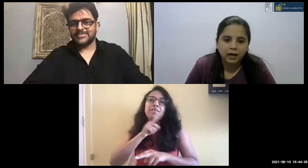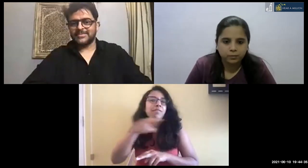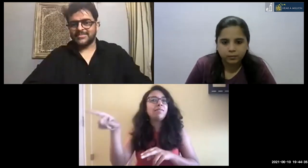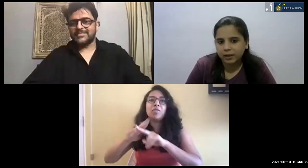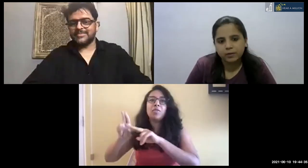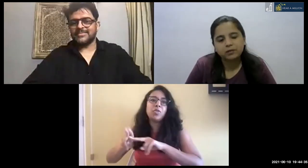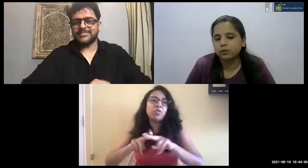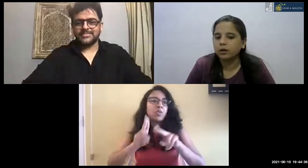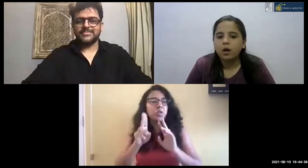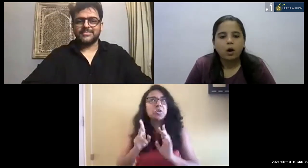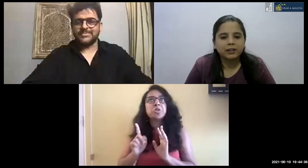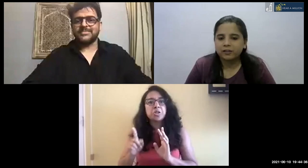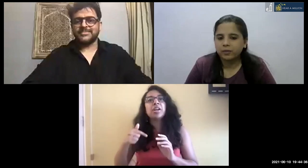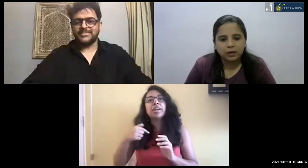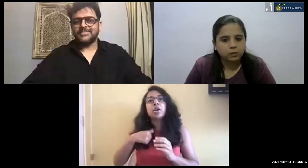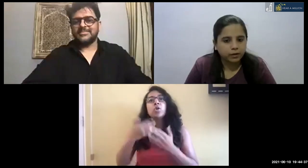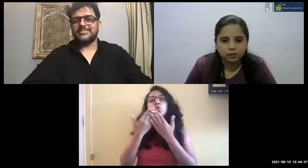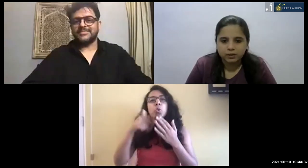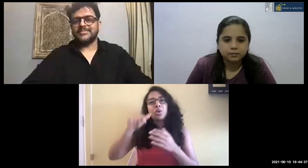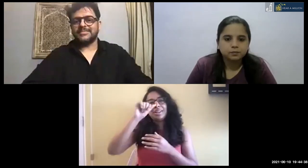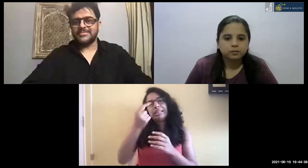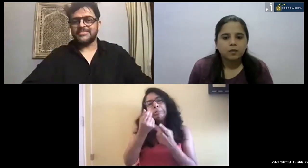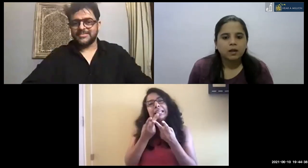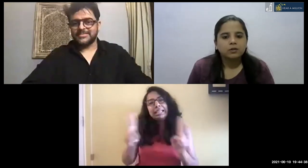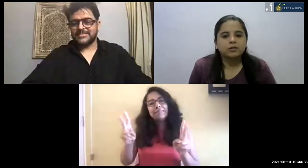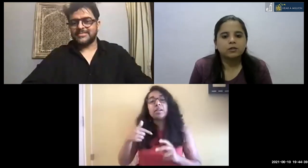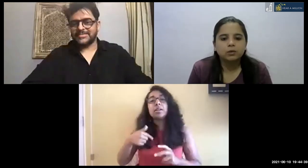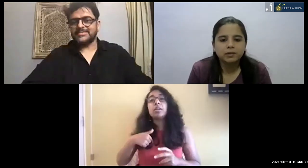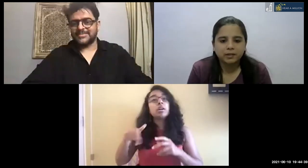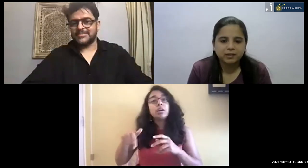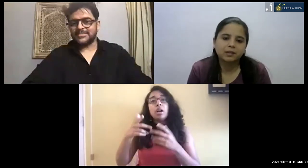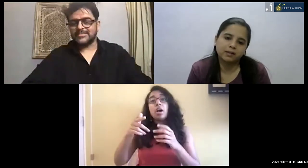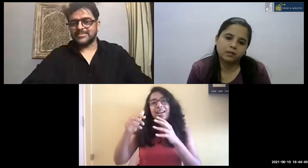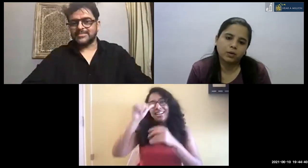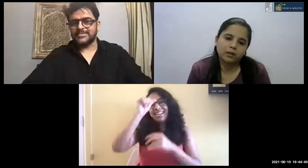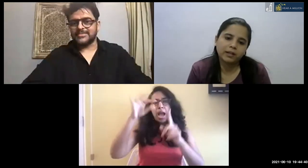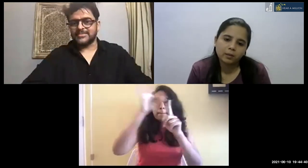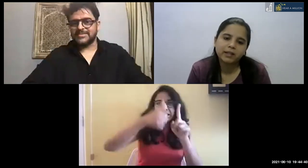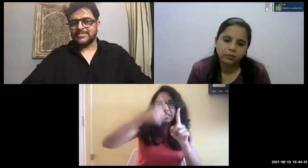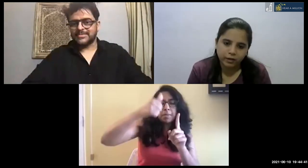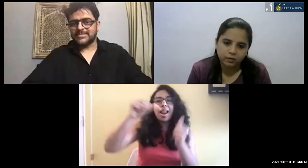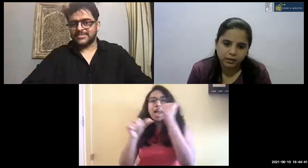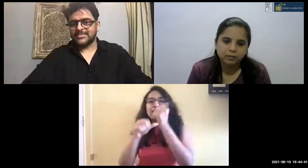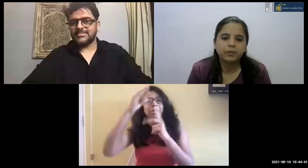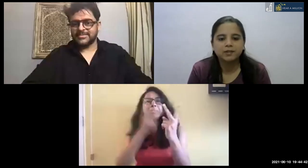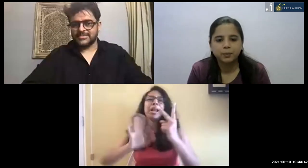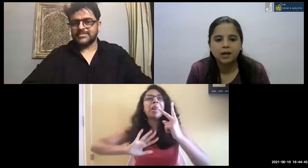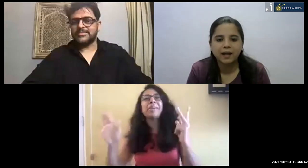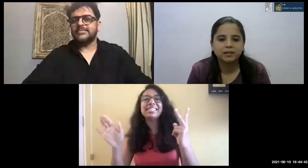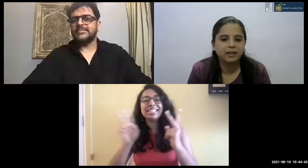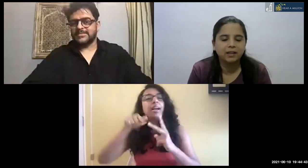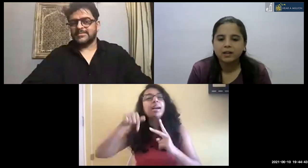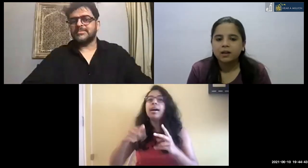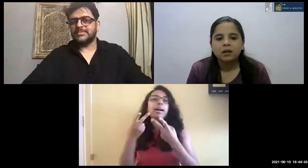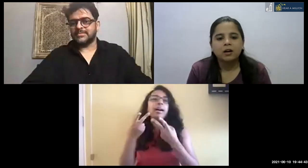different departments. So all the deaf people are working over there. So in schools, it's little bit different over there. Principal